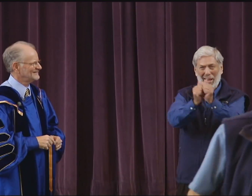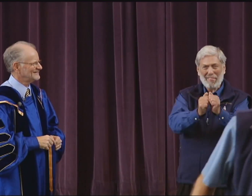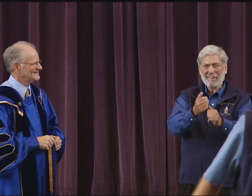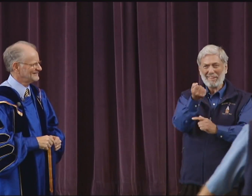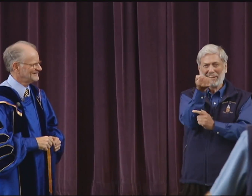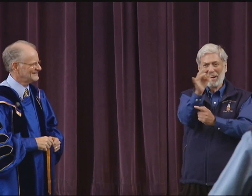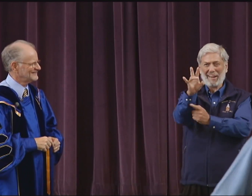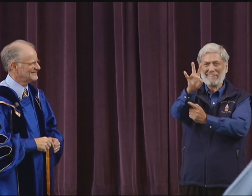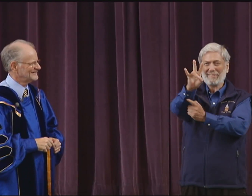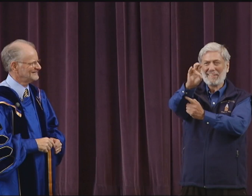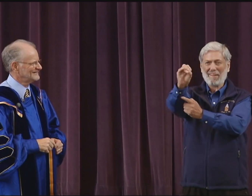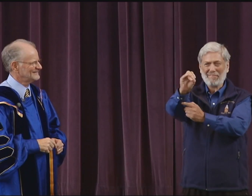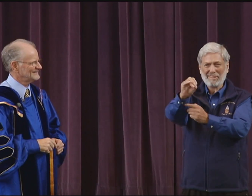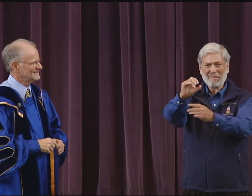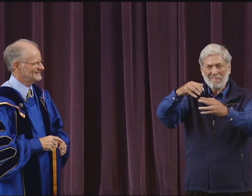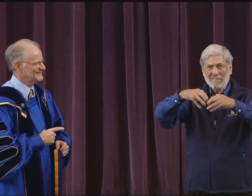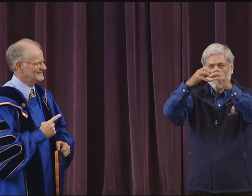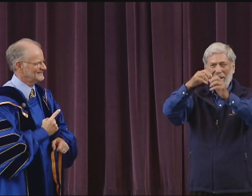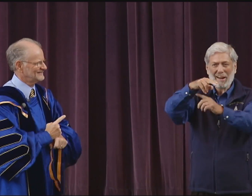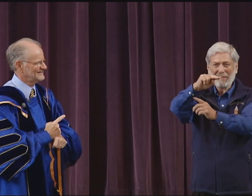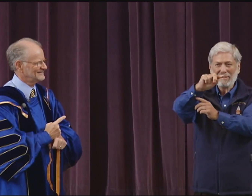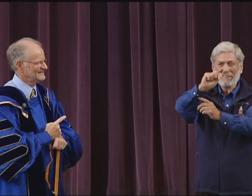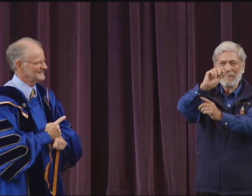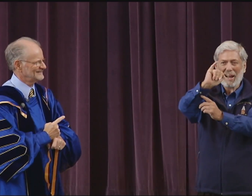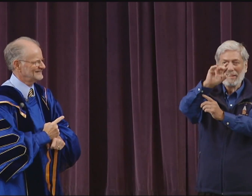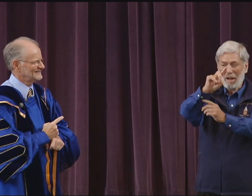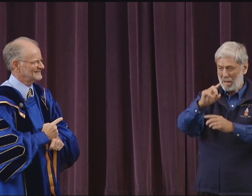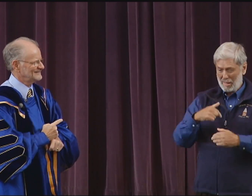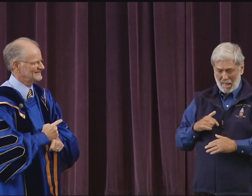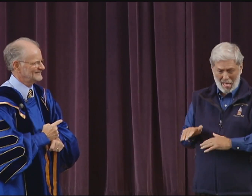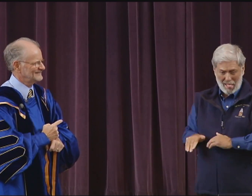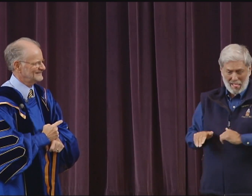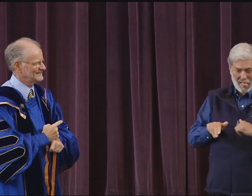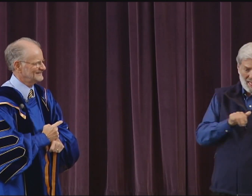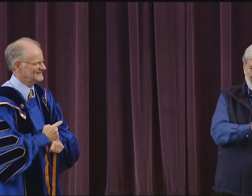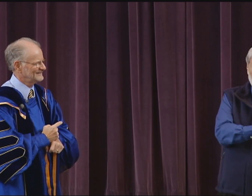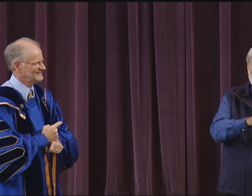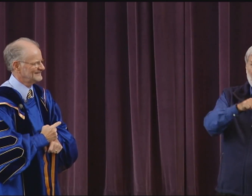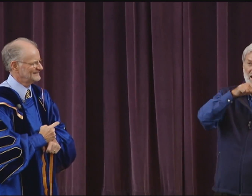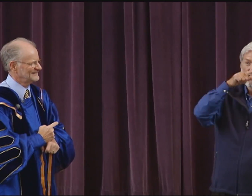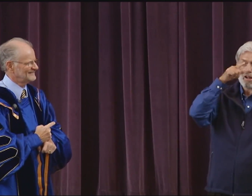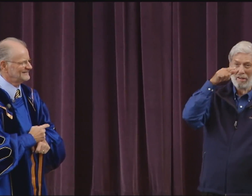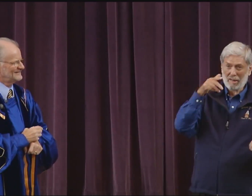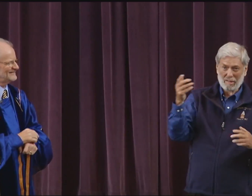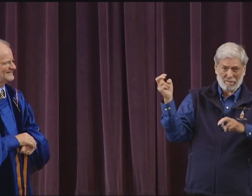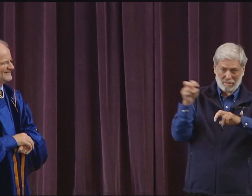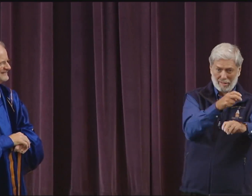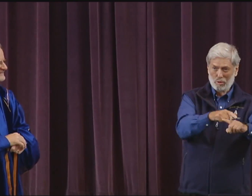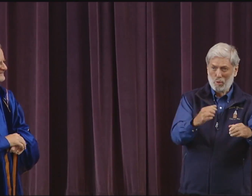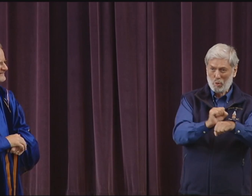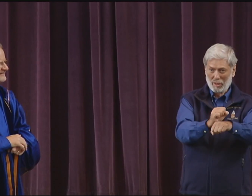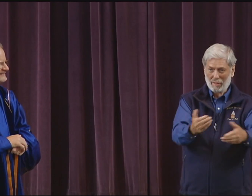We actually started working together in 1970 when NTID was first established. I left